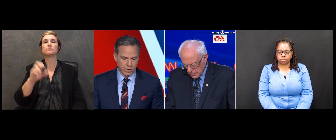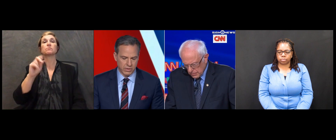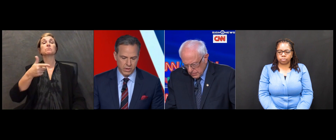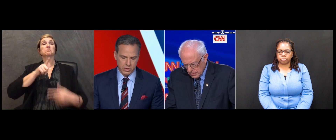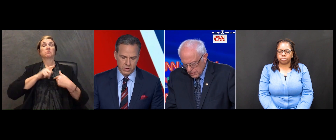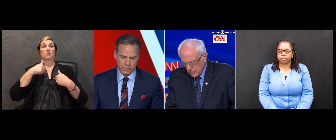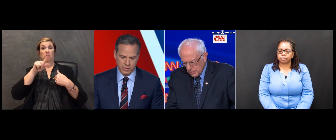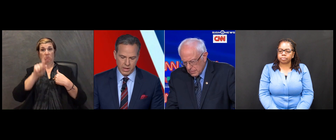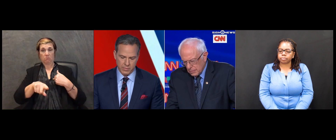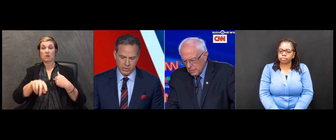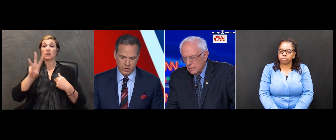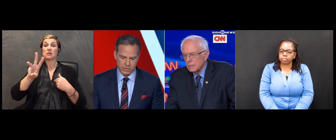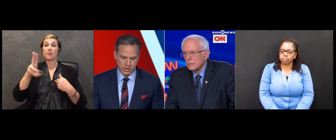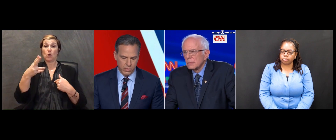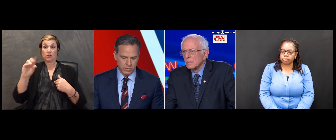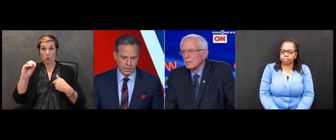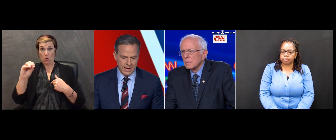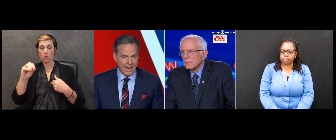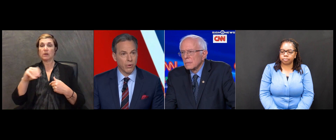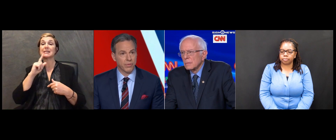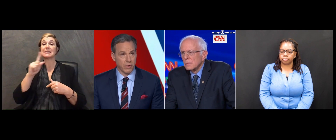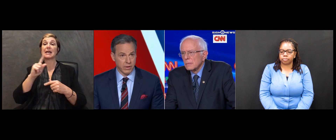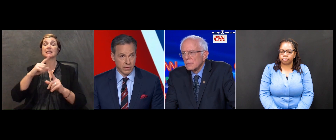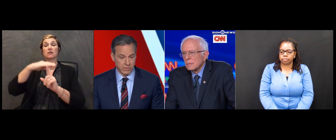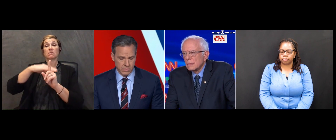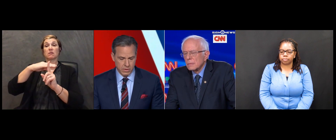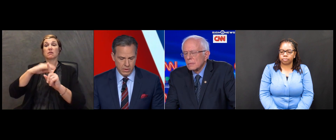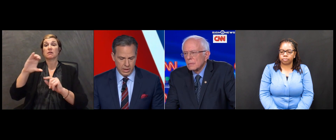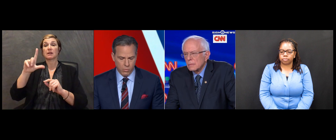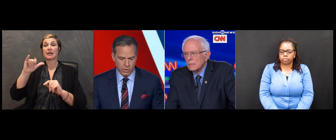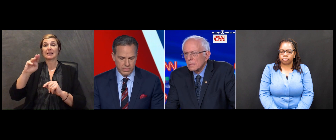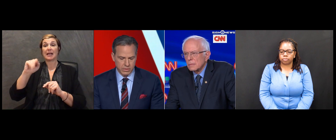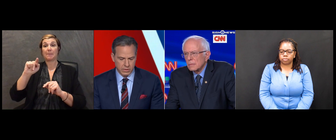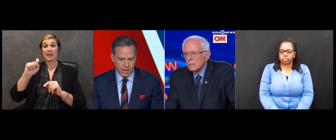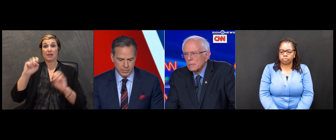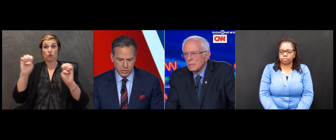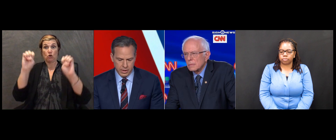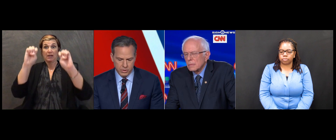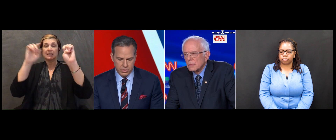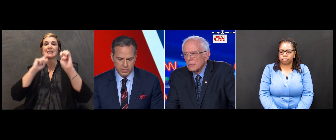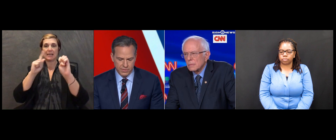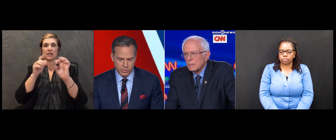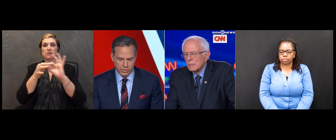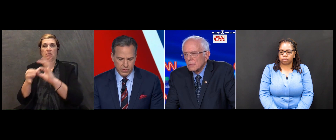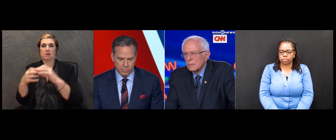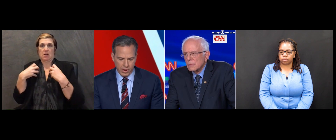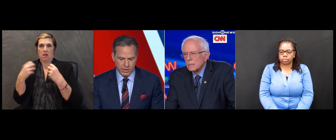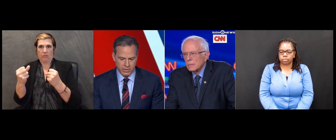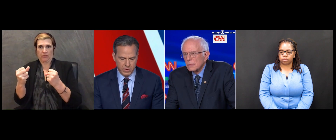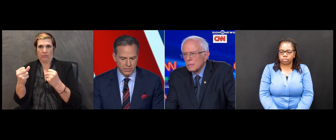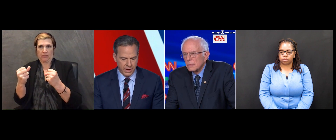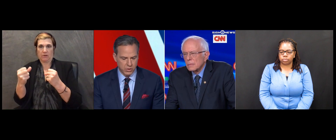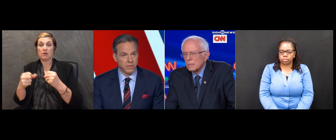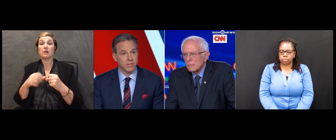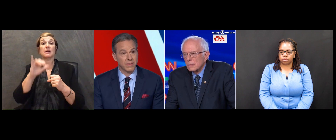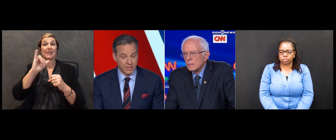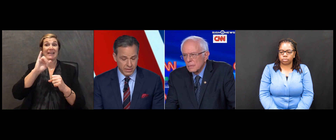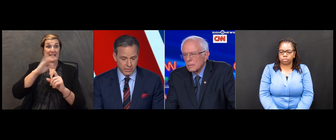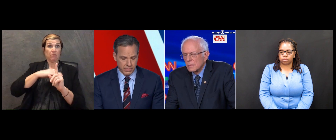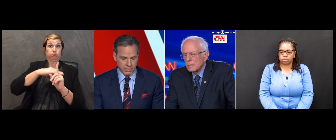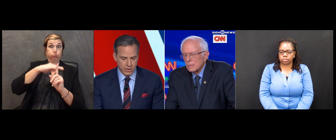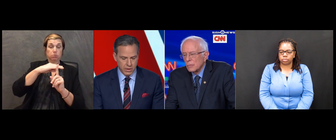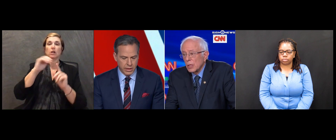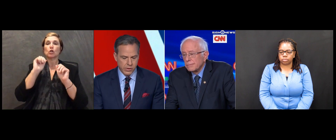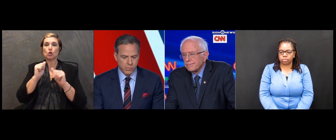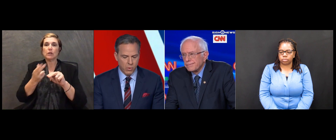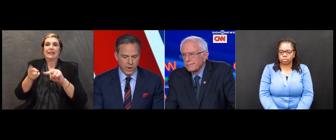Health Organization calls the climate crisis a, quote, health crisis, and warns that climate change could fuel the spread of infectious